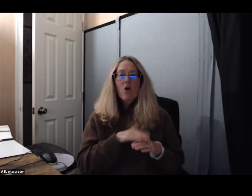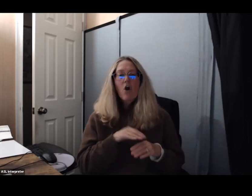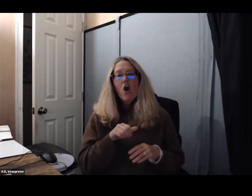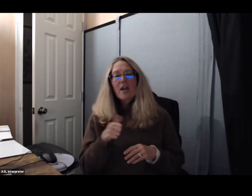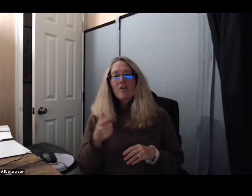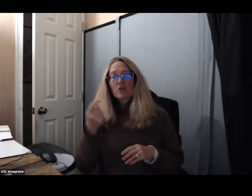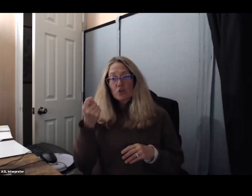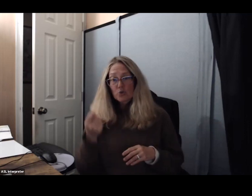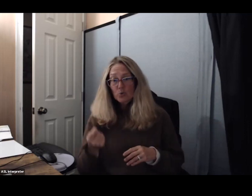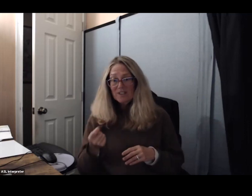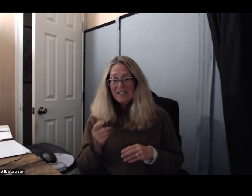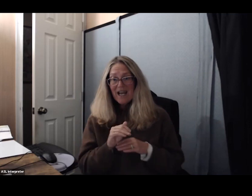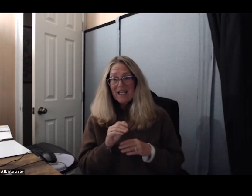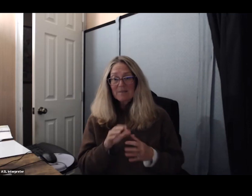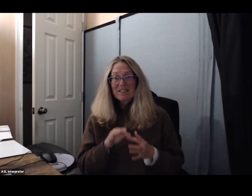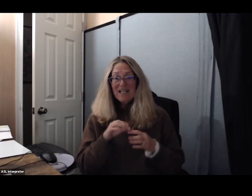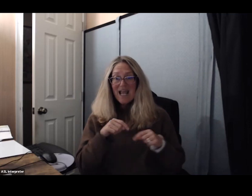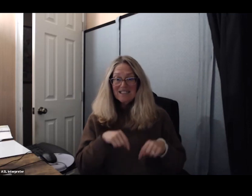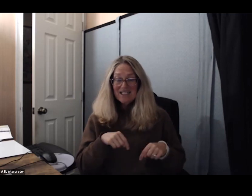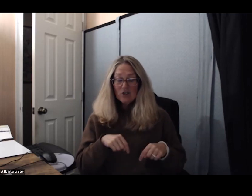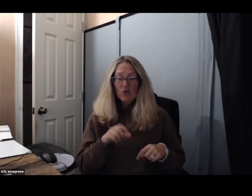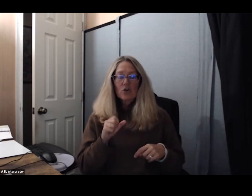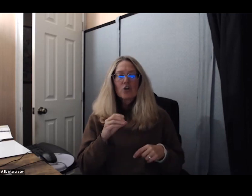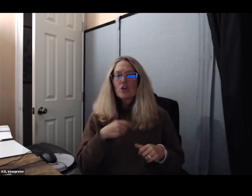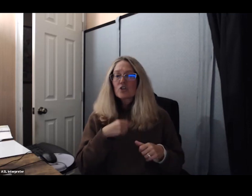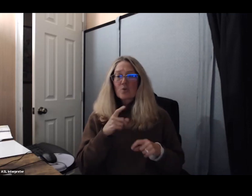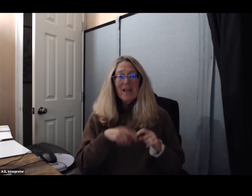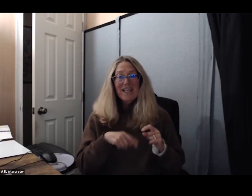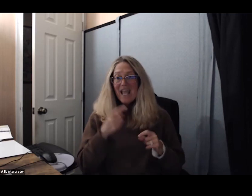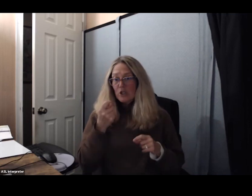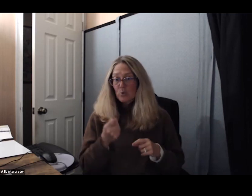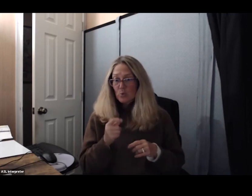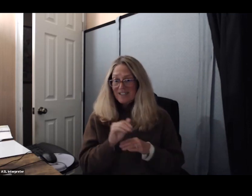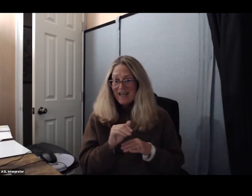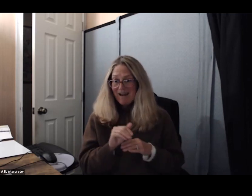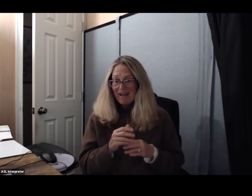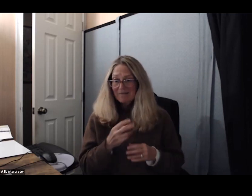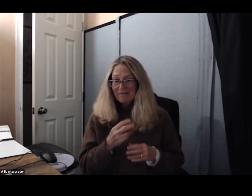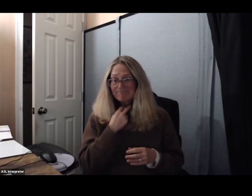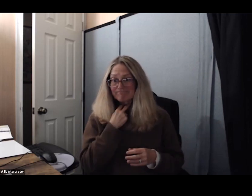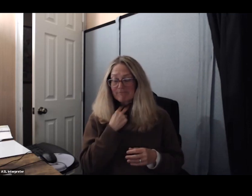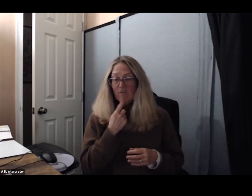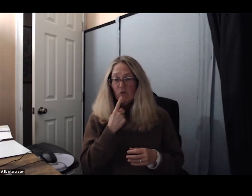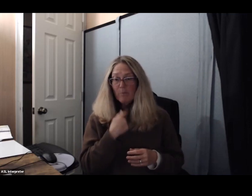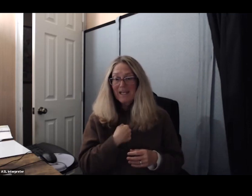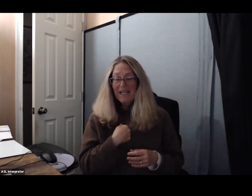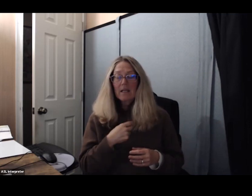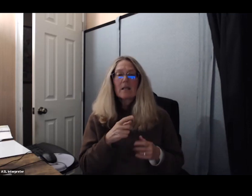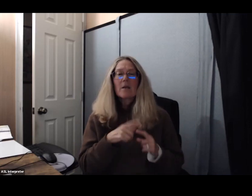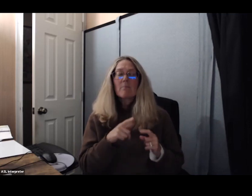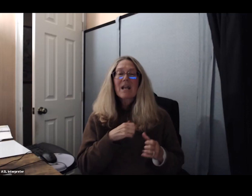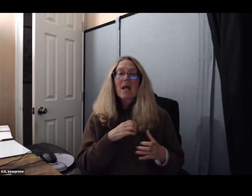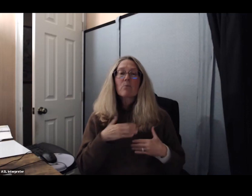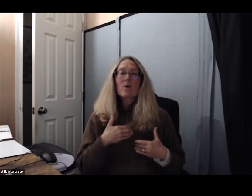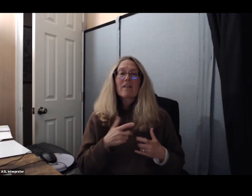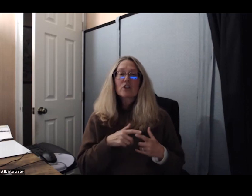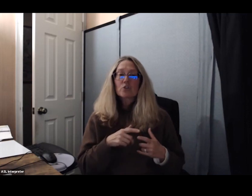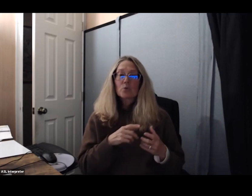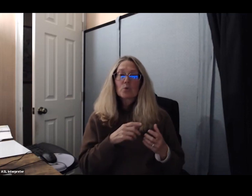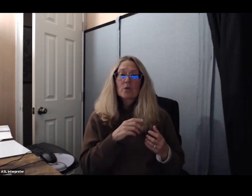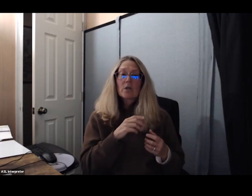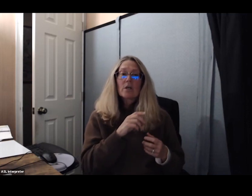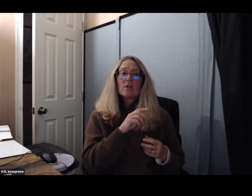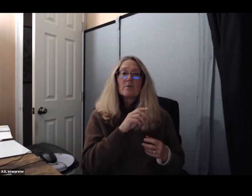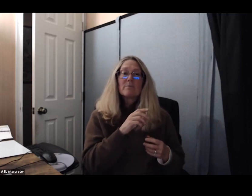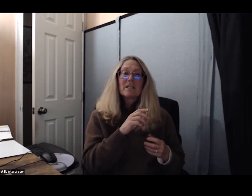Tuesday nights besides the ones that are here, so that I can't do any Tuesday nights, but Okay. I'd be willing to serve either as the rep